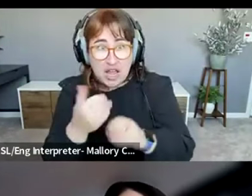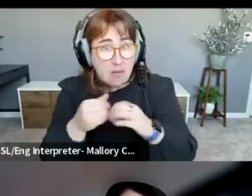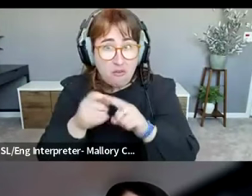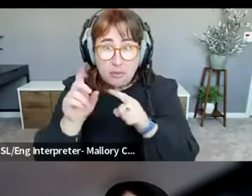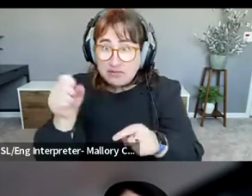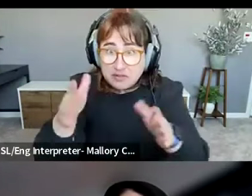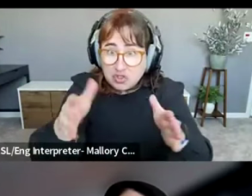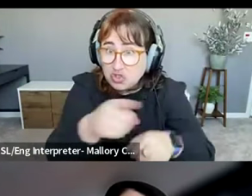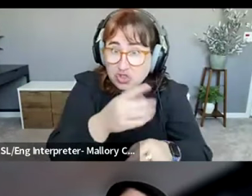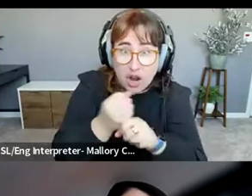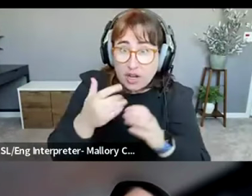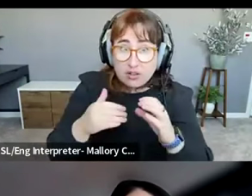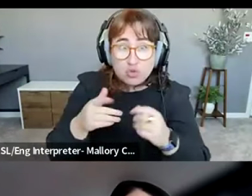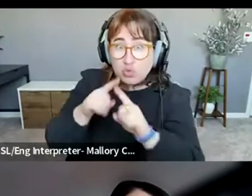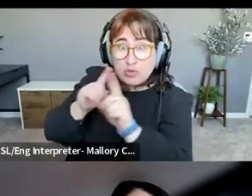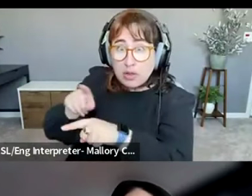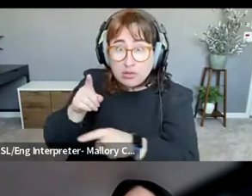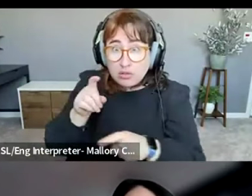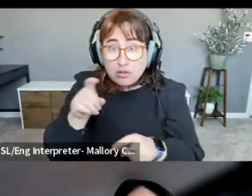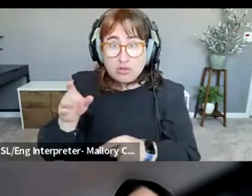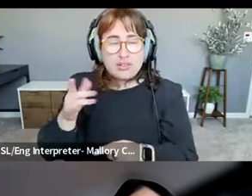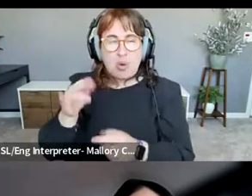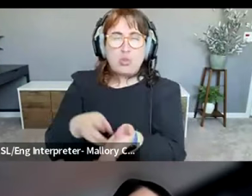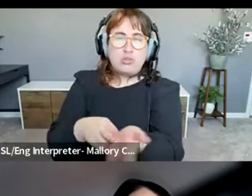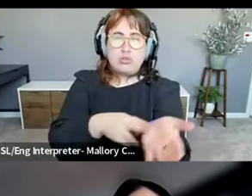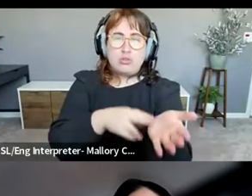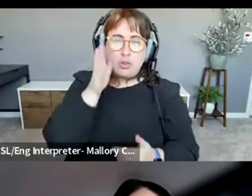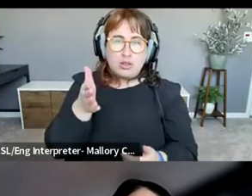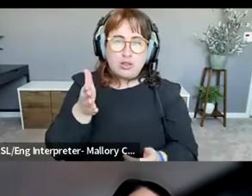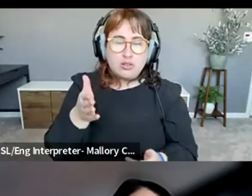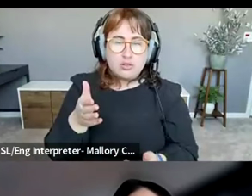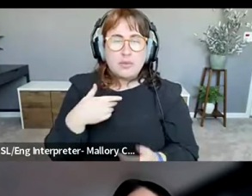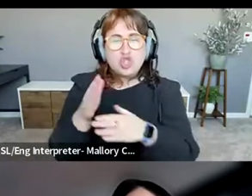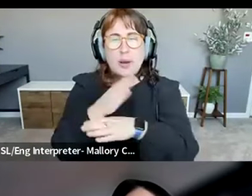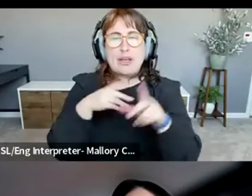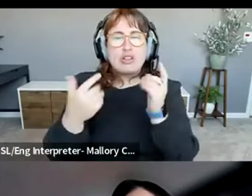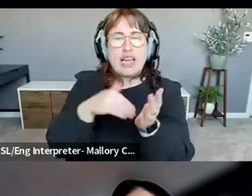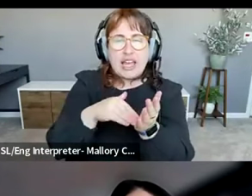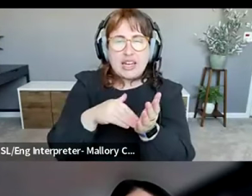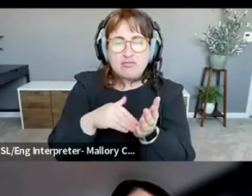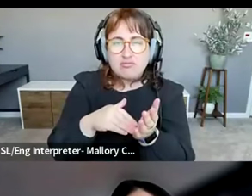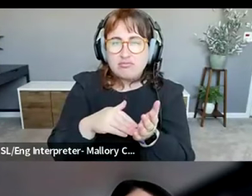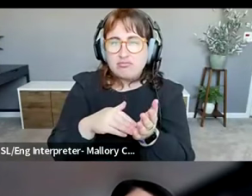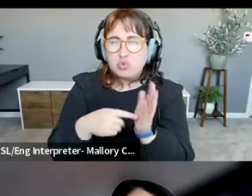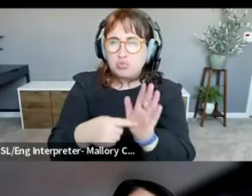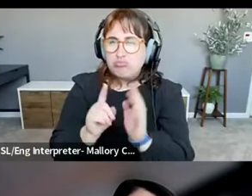DDS to be responsive? And same thing on our end here. So let me share my screen again with it, Jan, and I'll